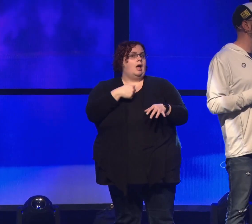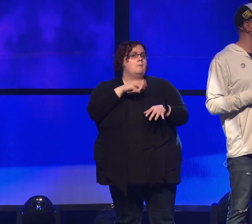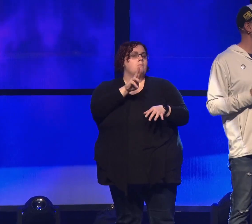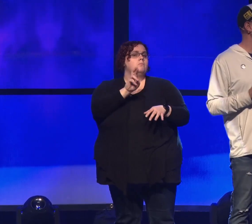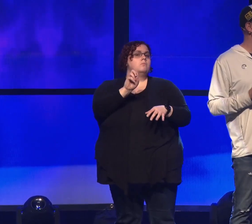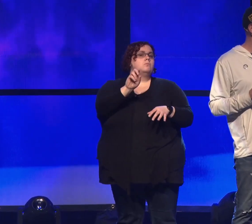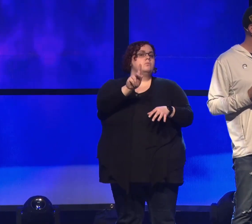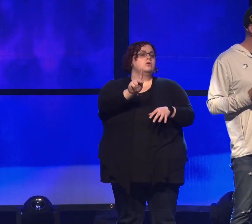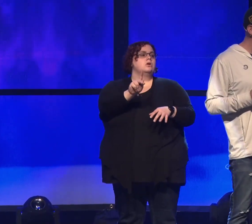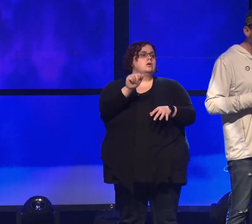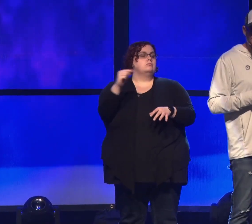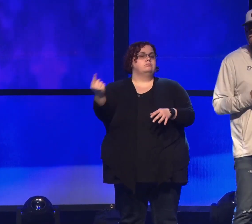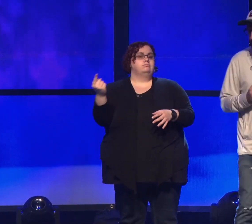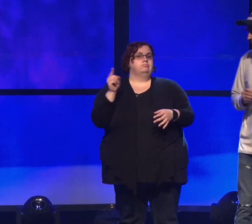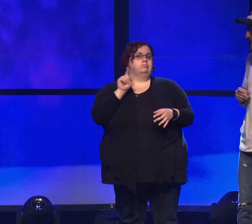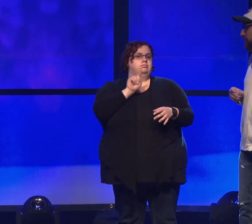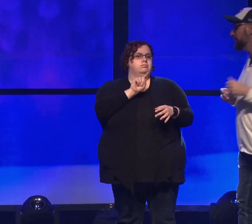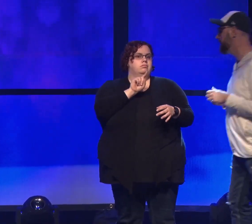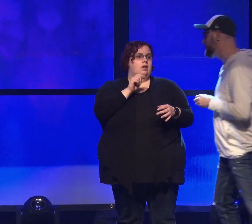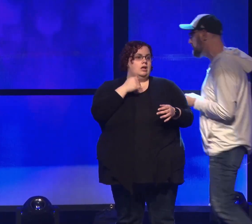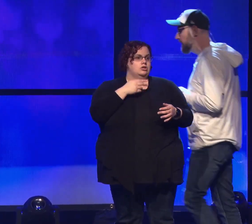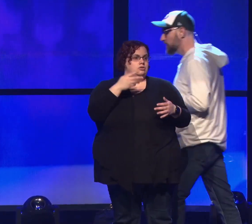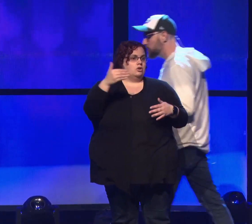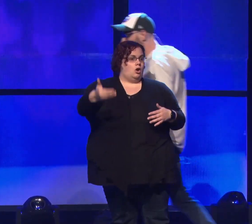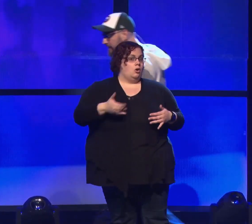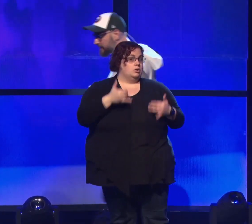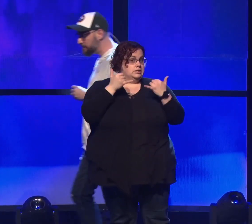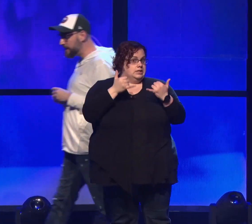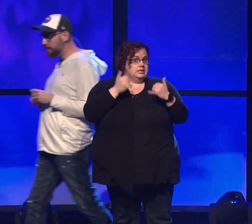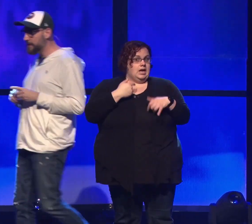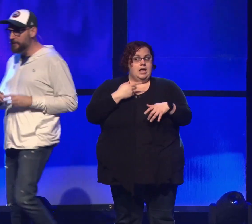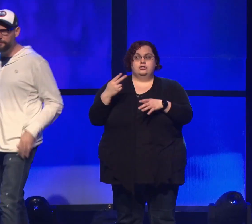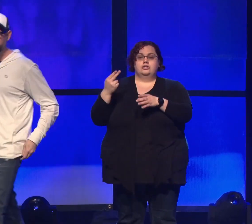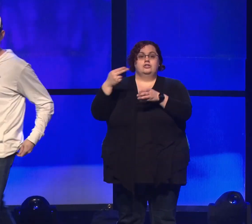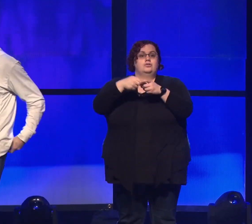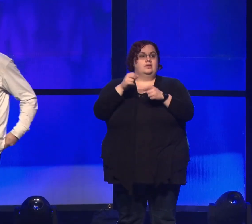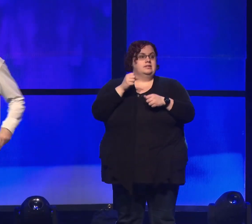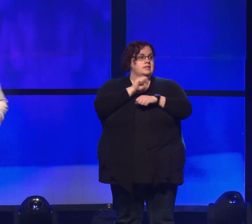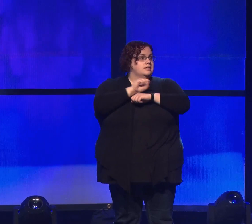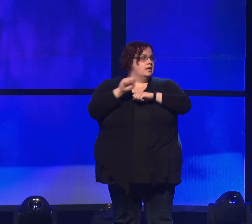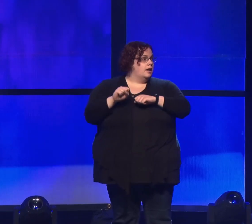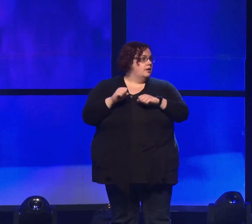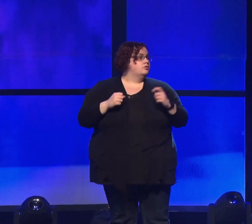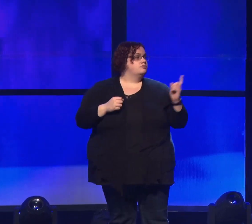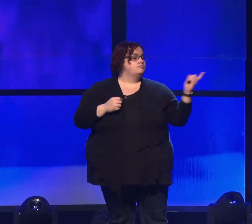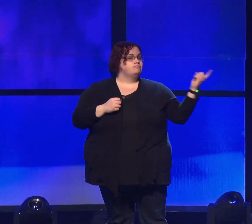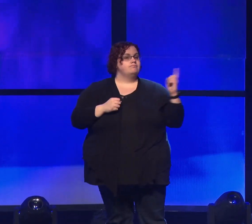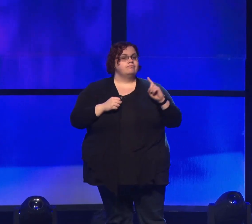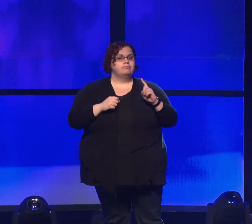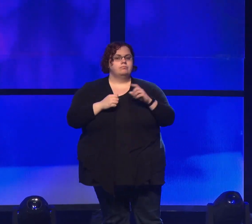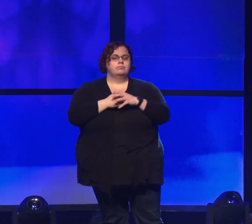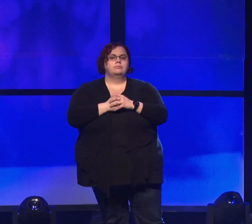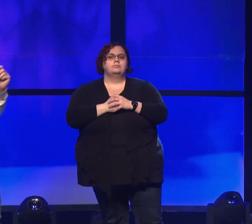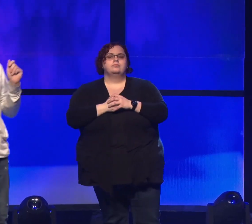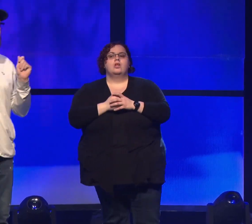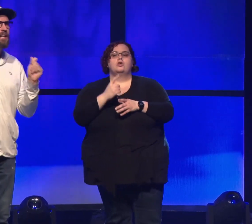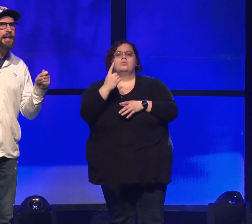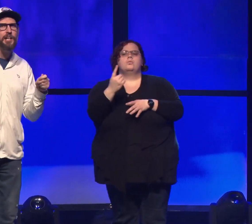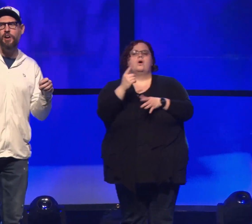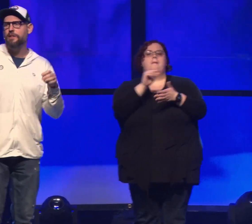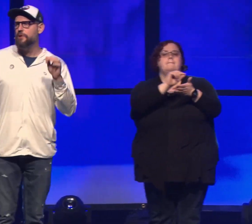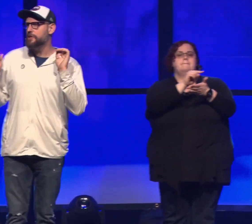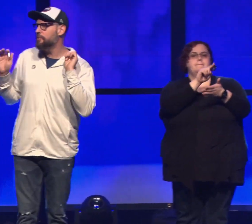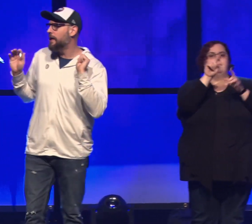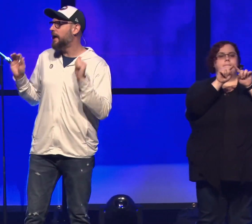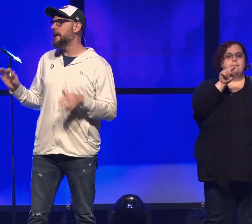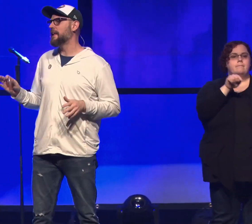me. Brooke was our host today. Give Brooke a great big hand as she comes and joins me up here. There's one checkbox on your